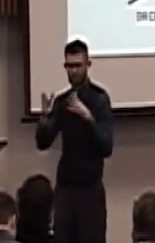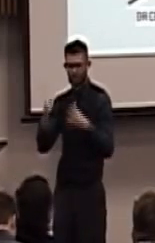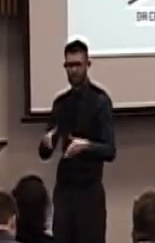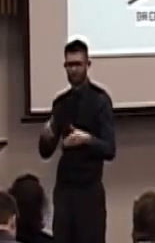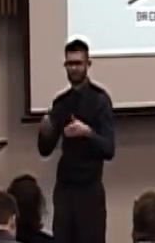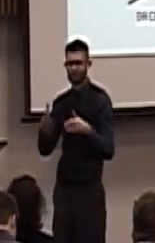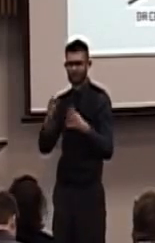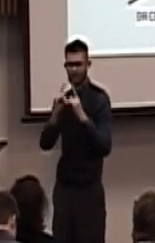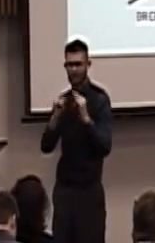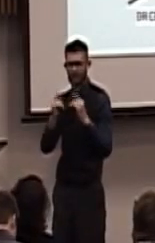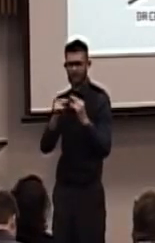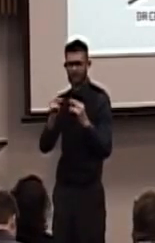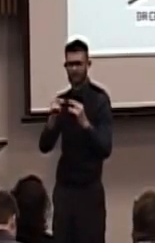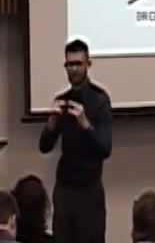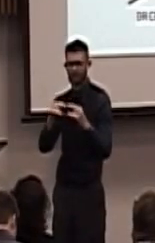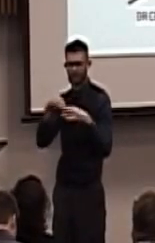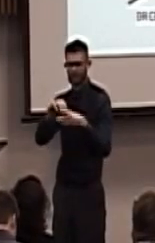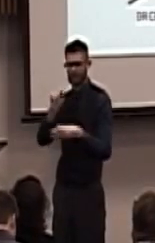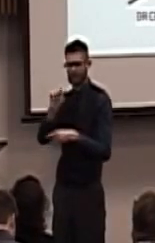Kakuma.